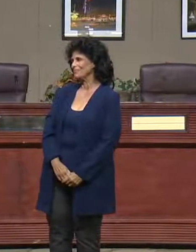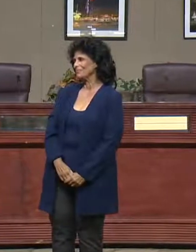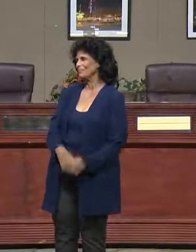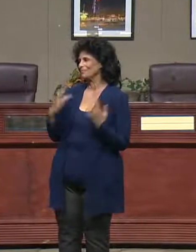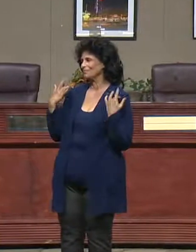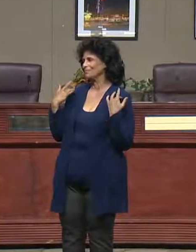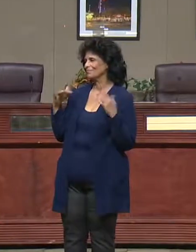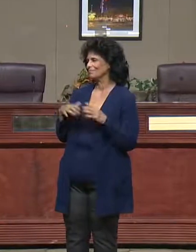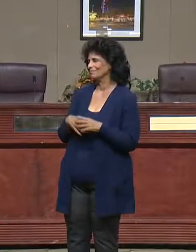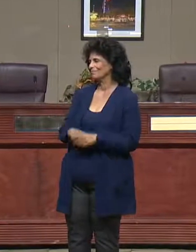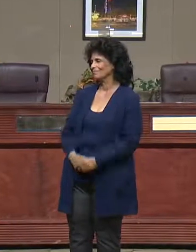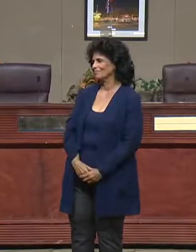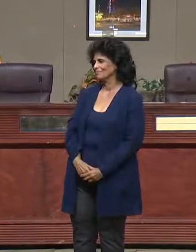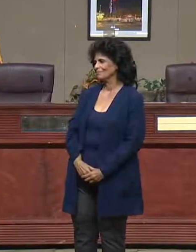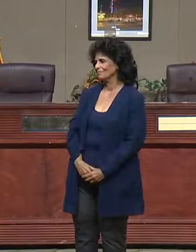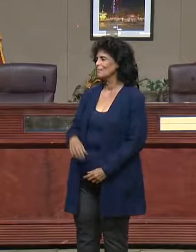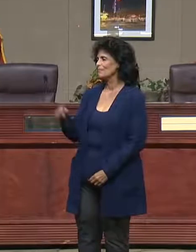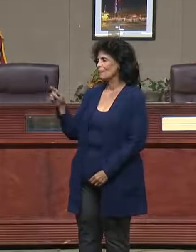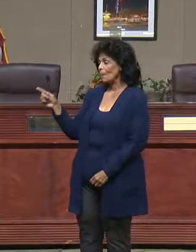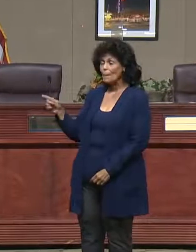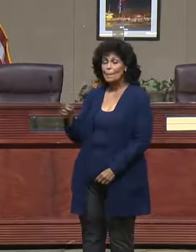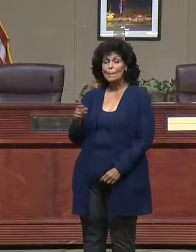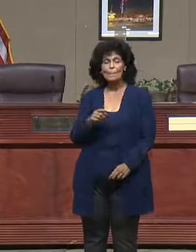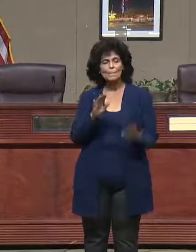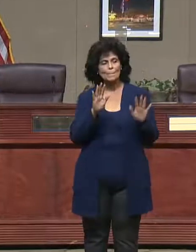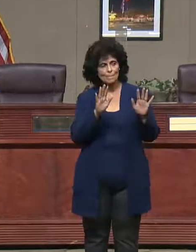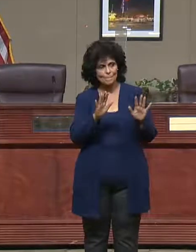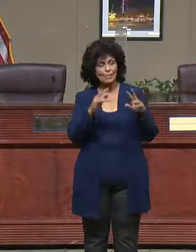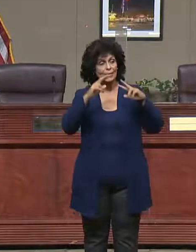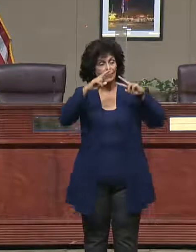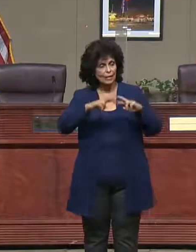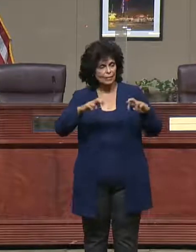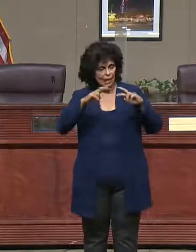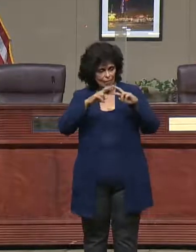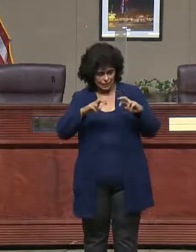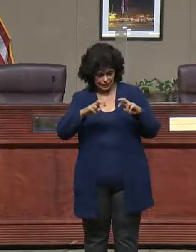the analysis that determined the